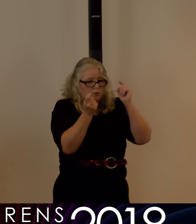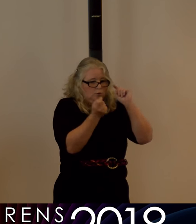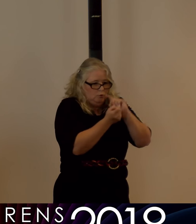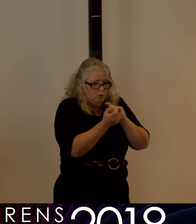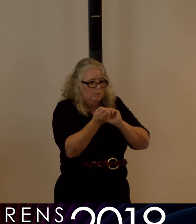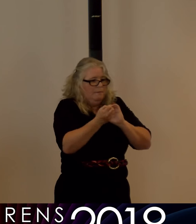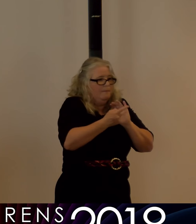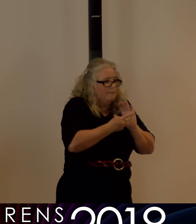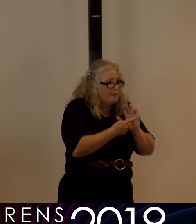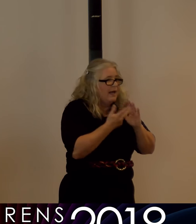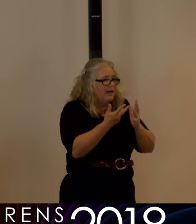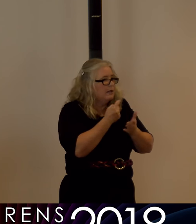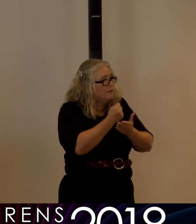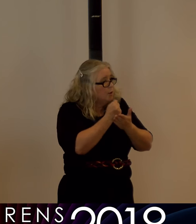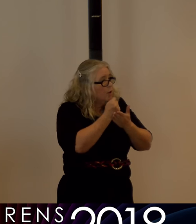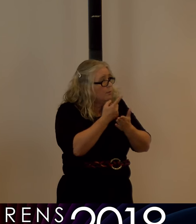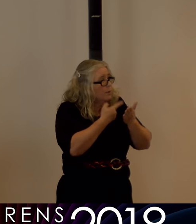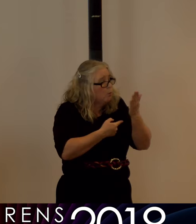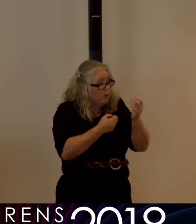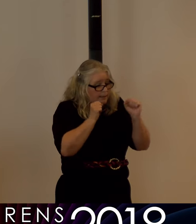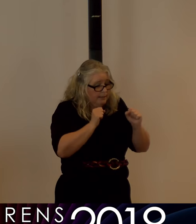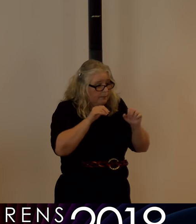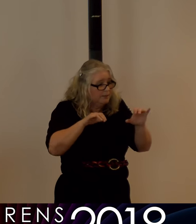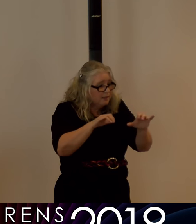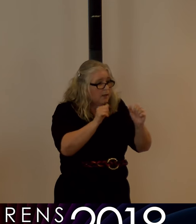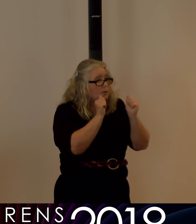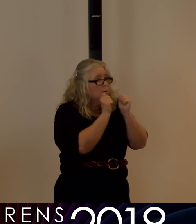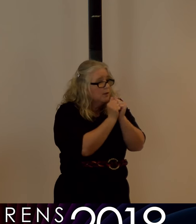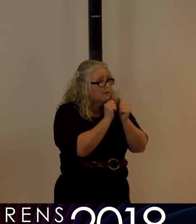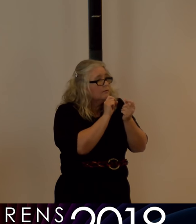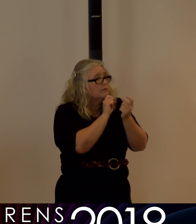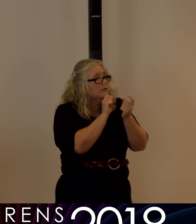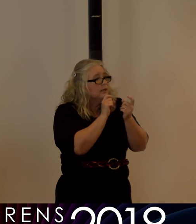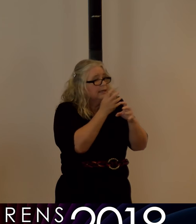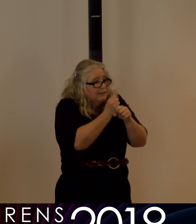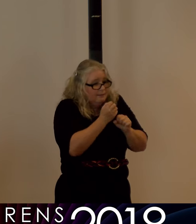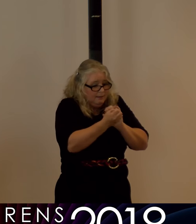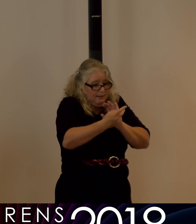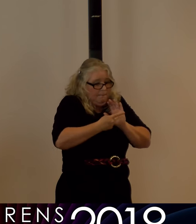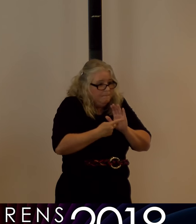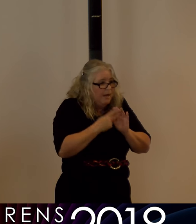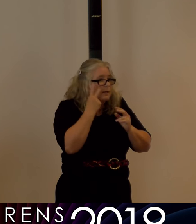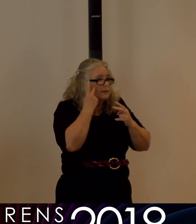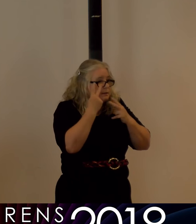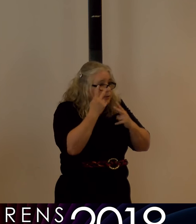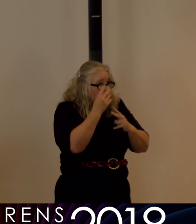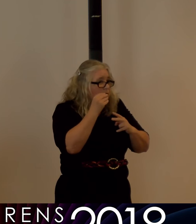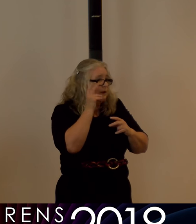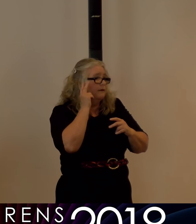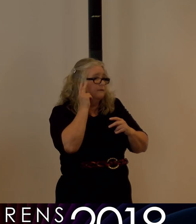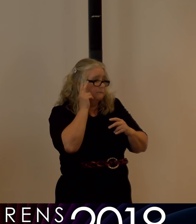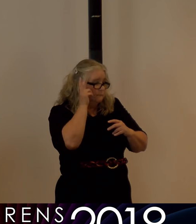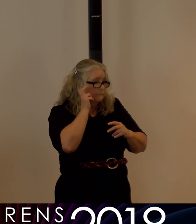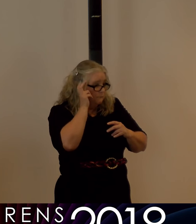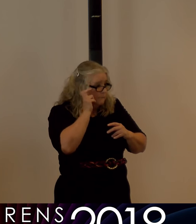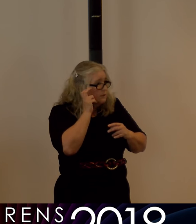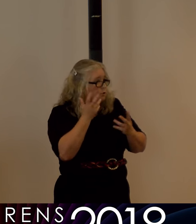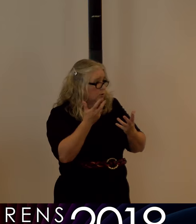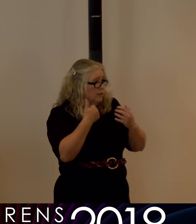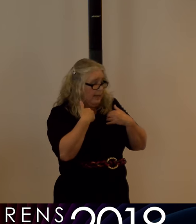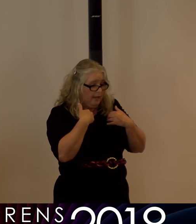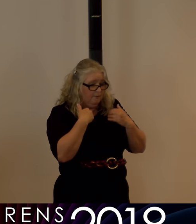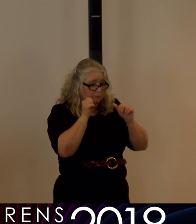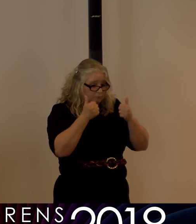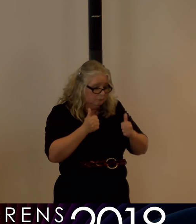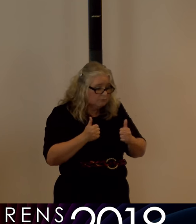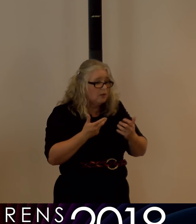hearing, to restore vision in people who are lacking those skills or have impairments in those areas? And you know,